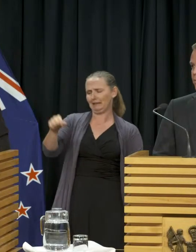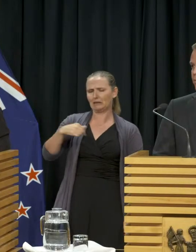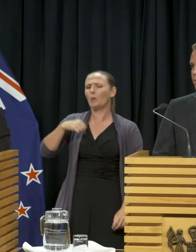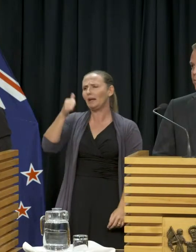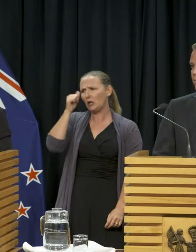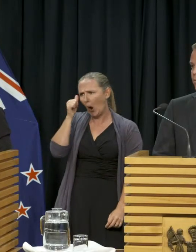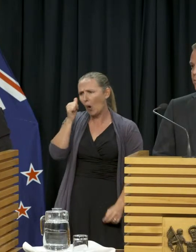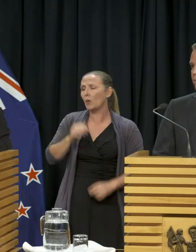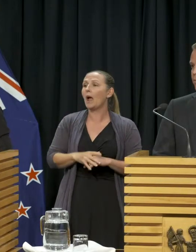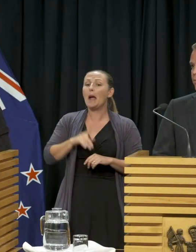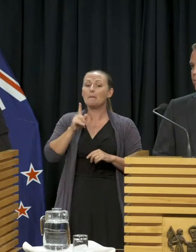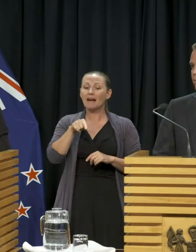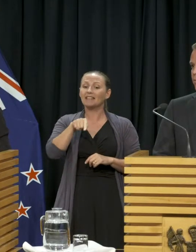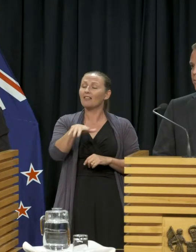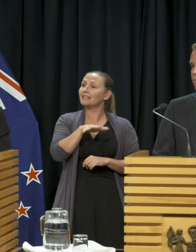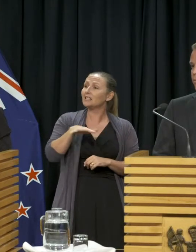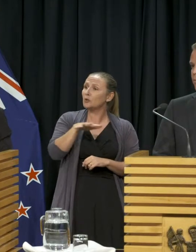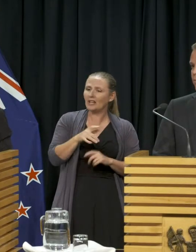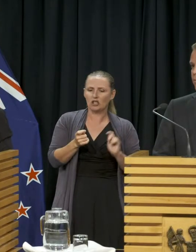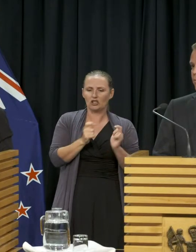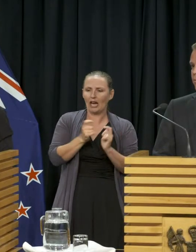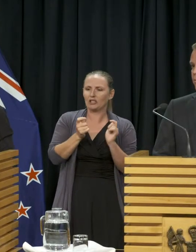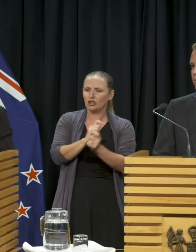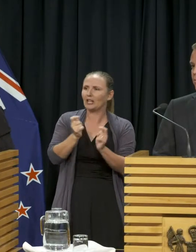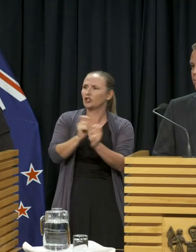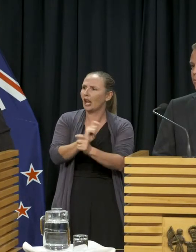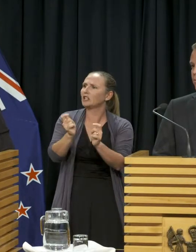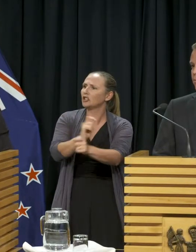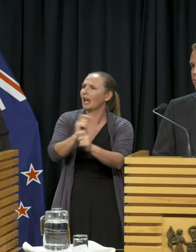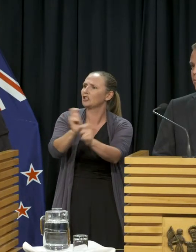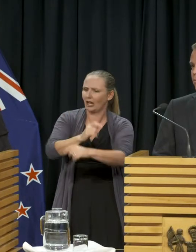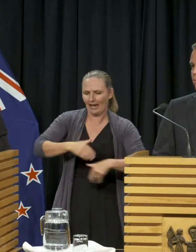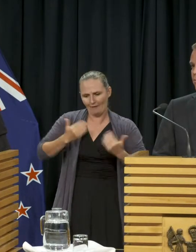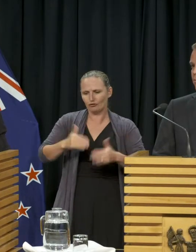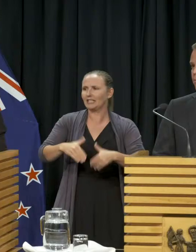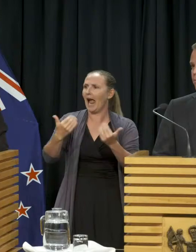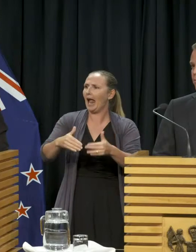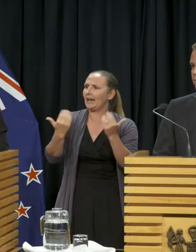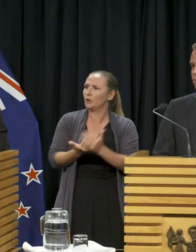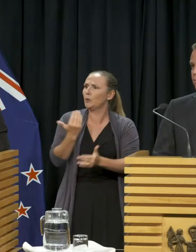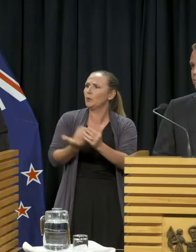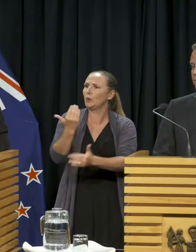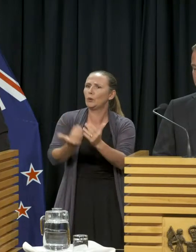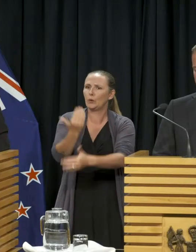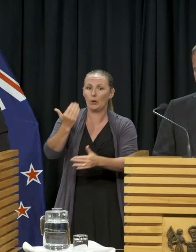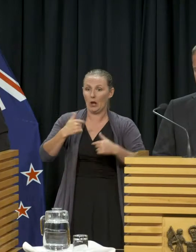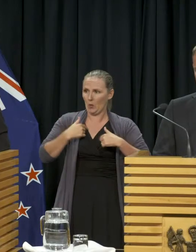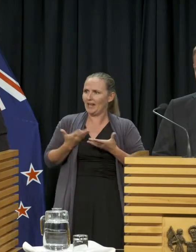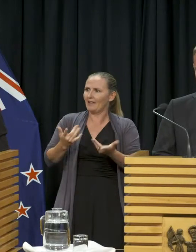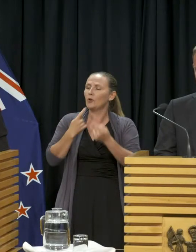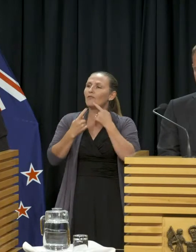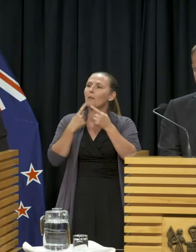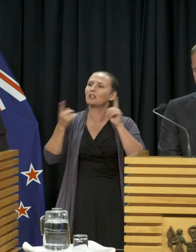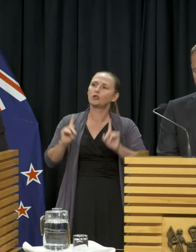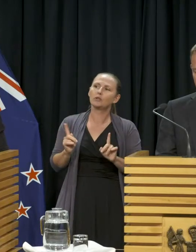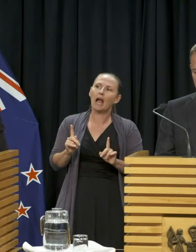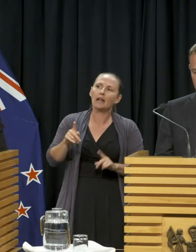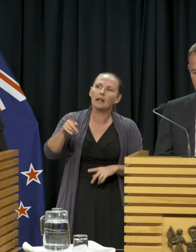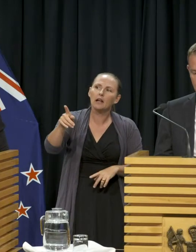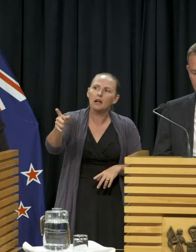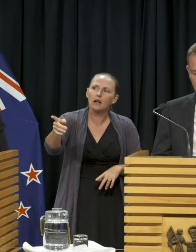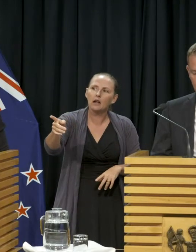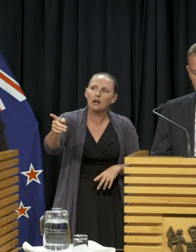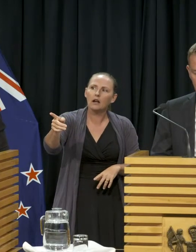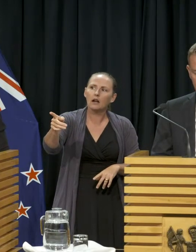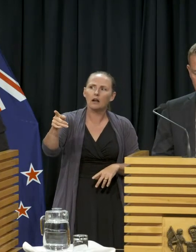will change daily. So we've got a snapshot for you today. We'll provide another one in the next 72 hours. For some time because Sorry, Derek? We've been